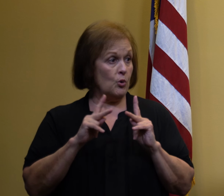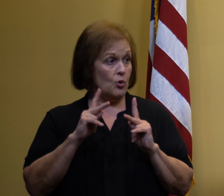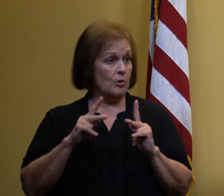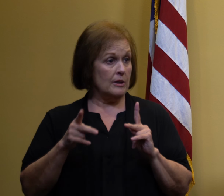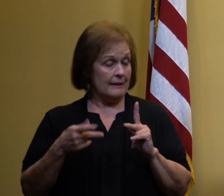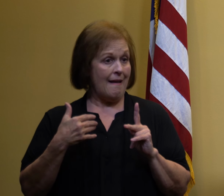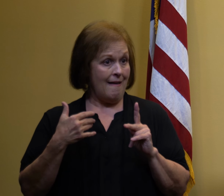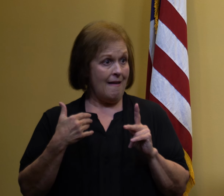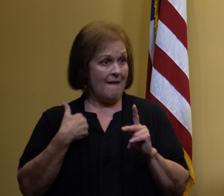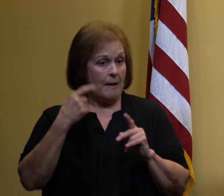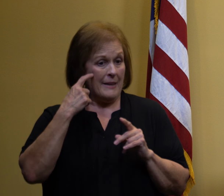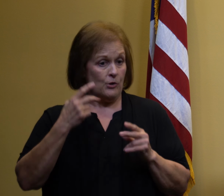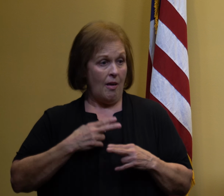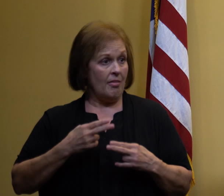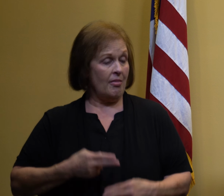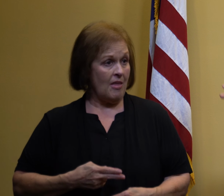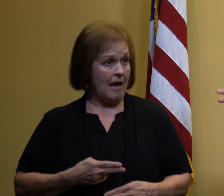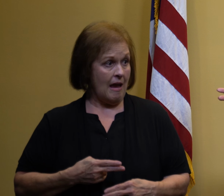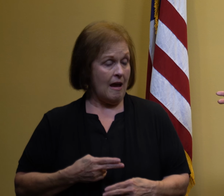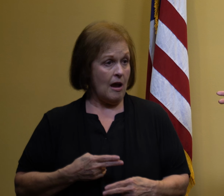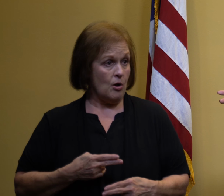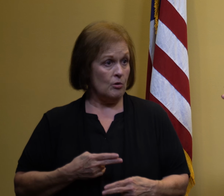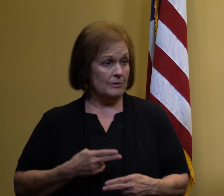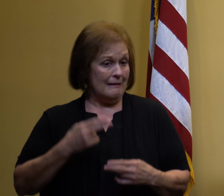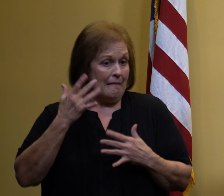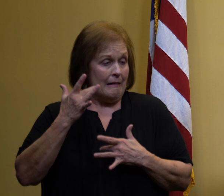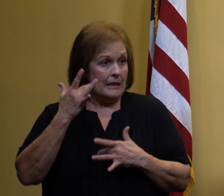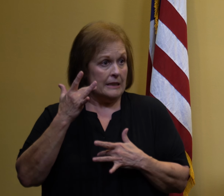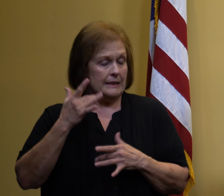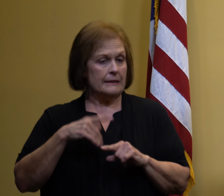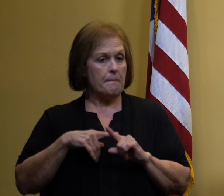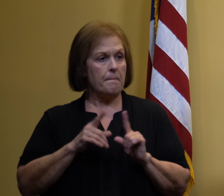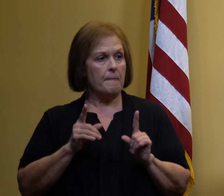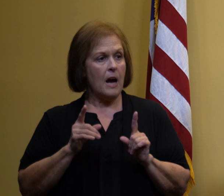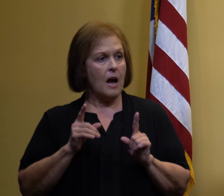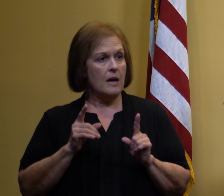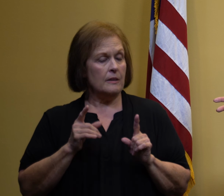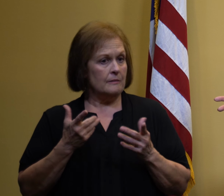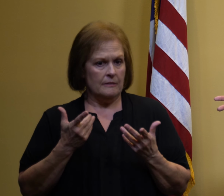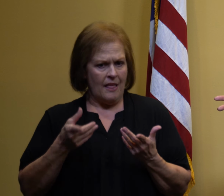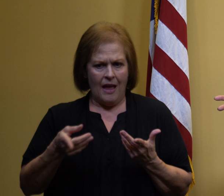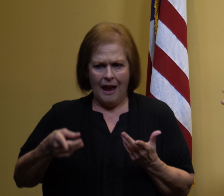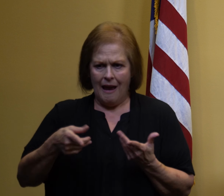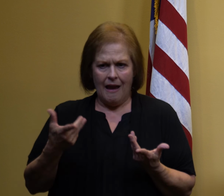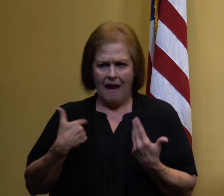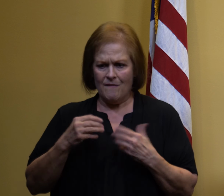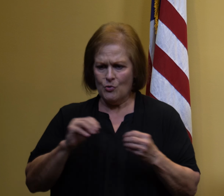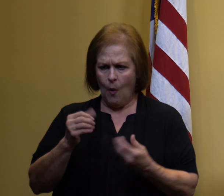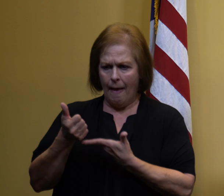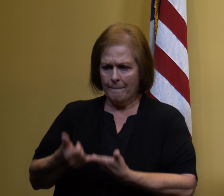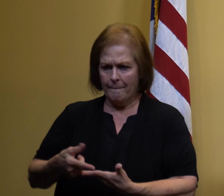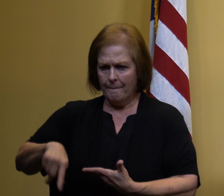have experienced mental health matters or illness, but with no help.